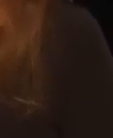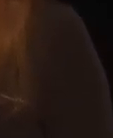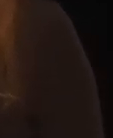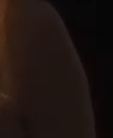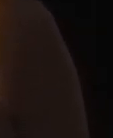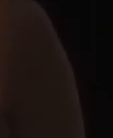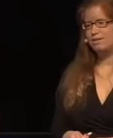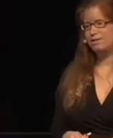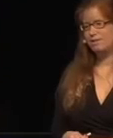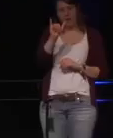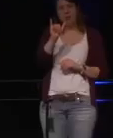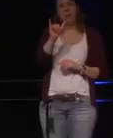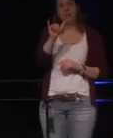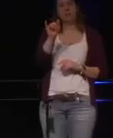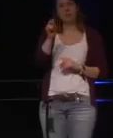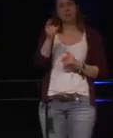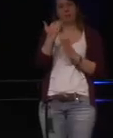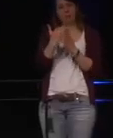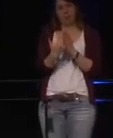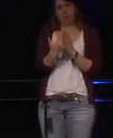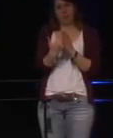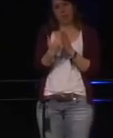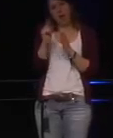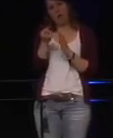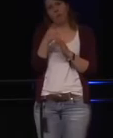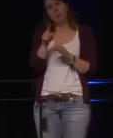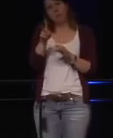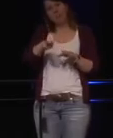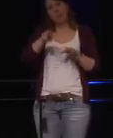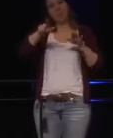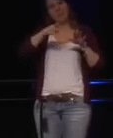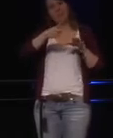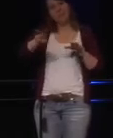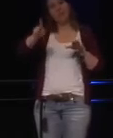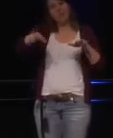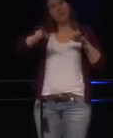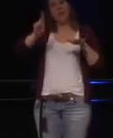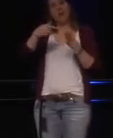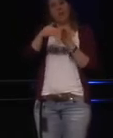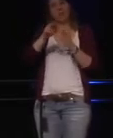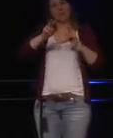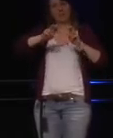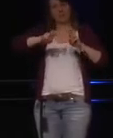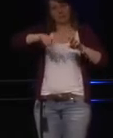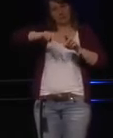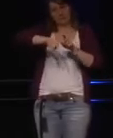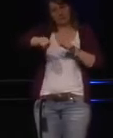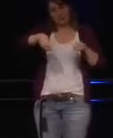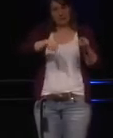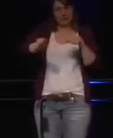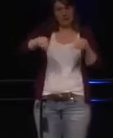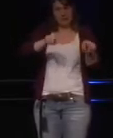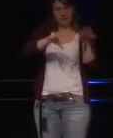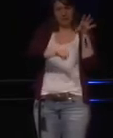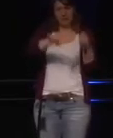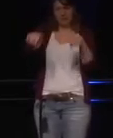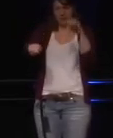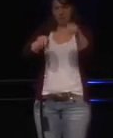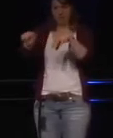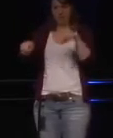2017. And, actually, a lot of DDoS attacks and similar attacks like